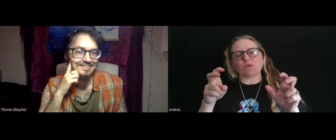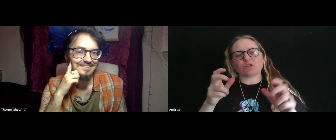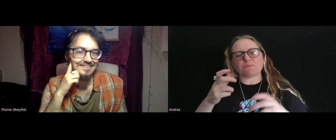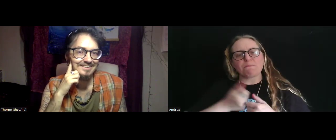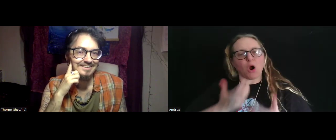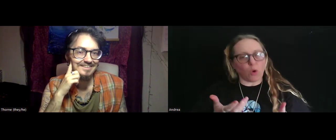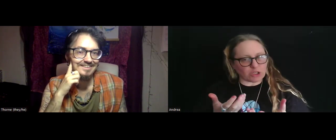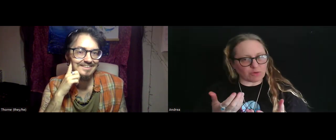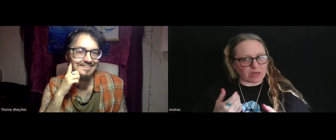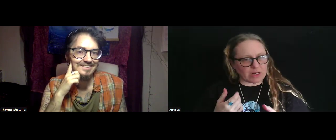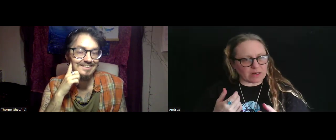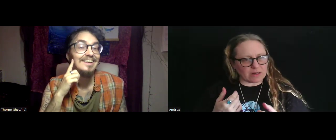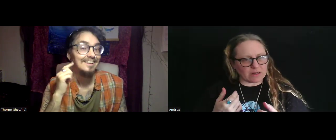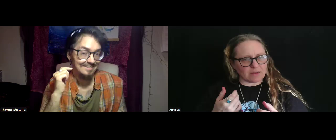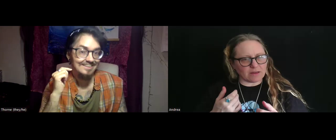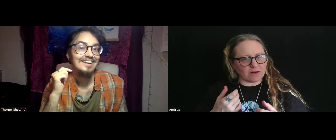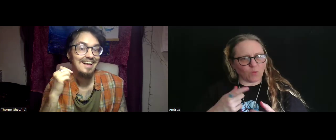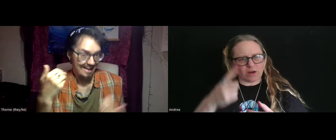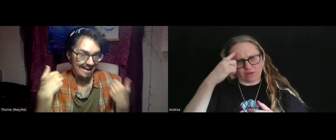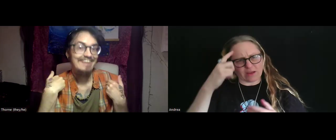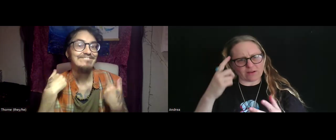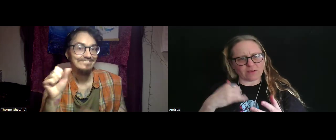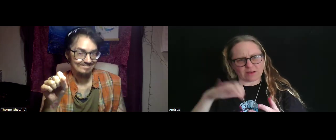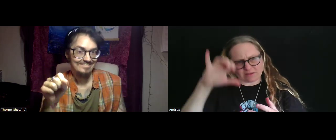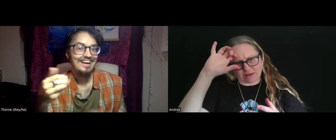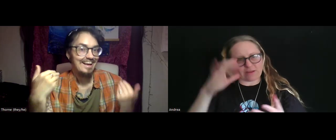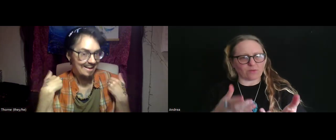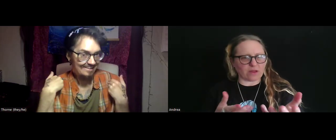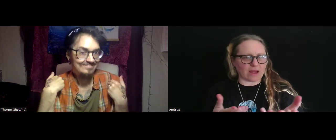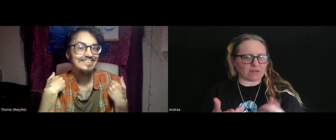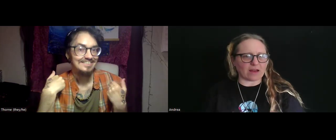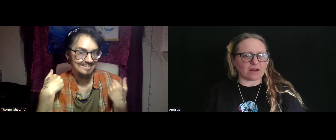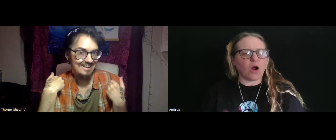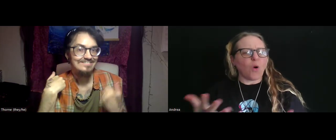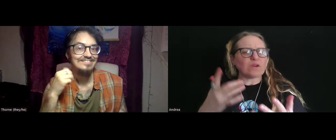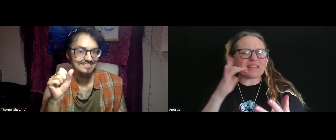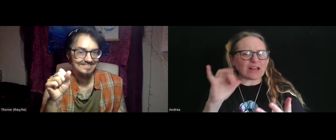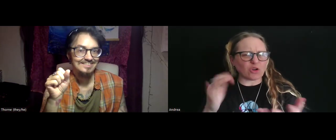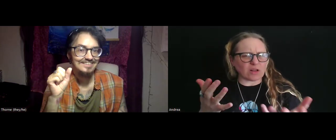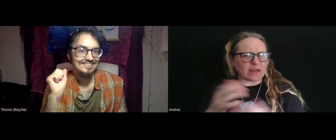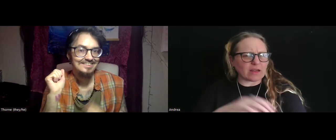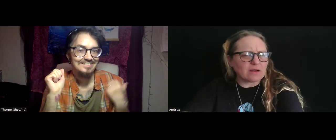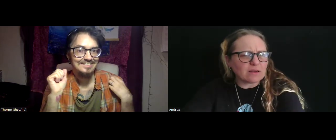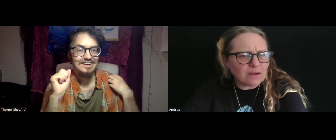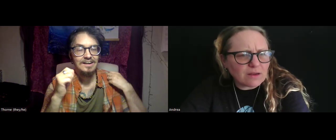language poetry? What do you think? Do you think they have that? What's that look like?